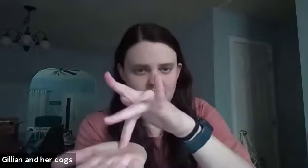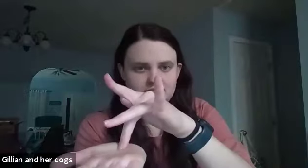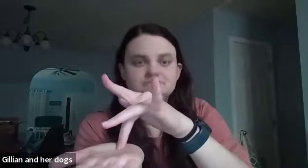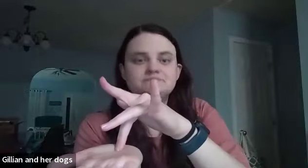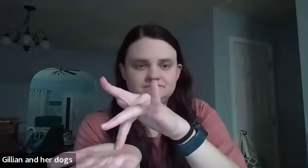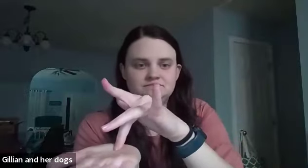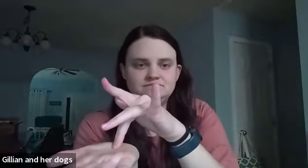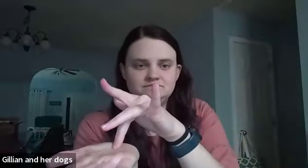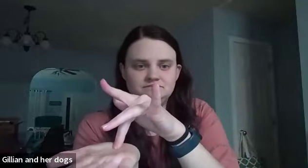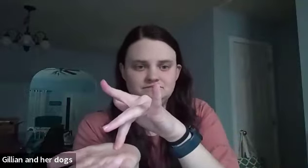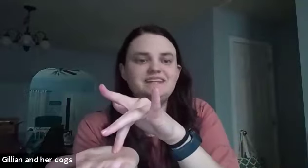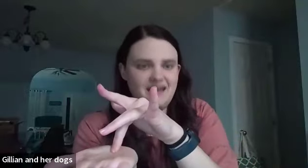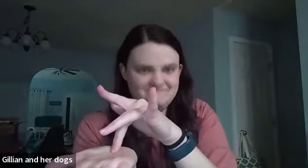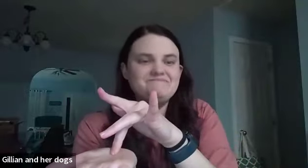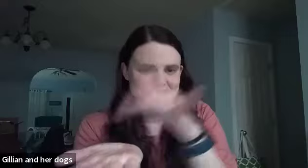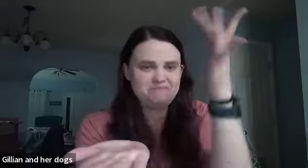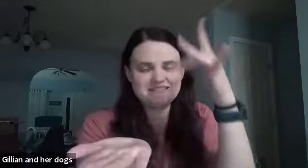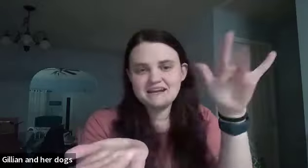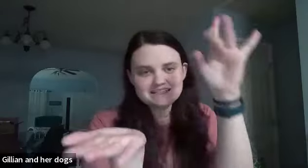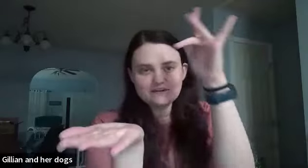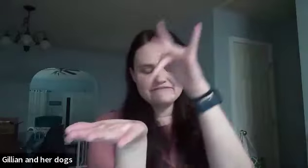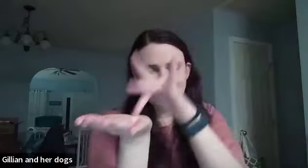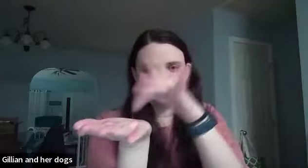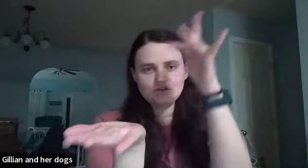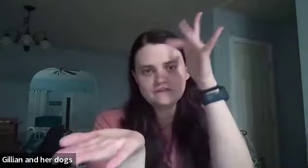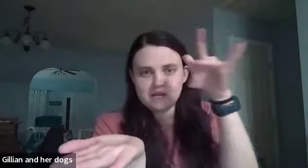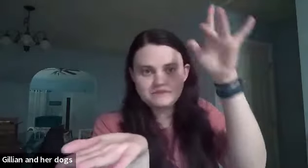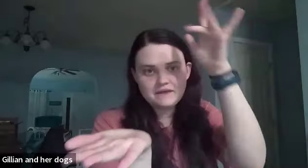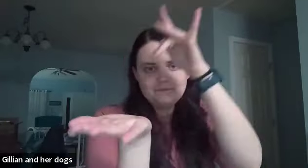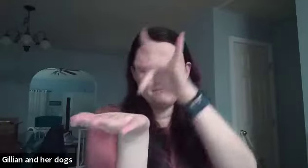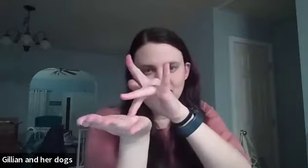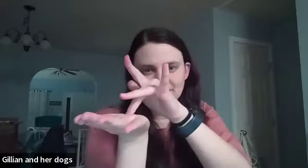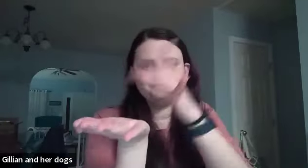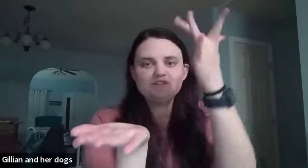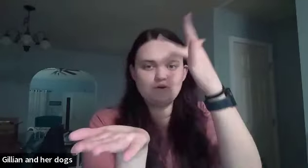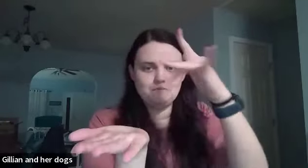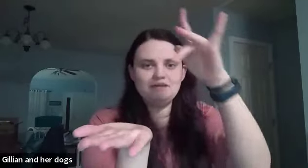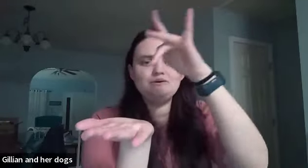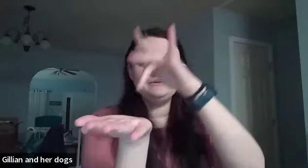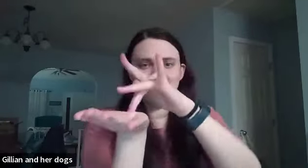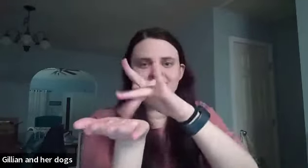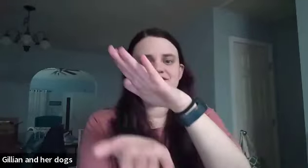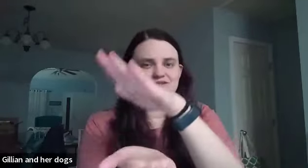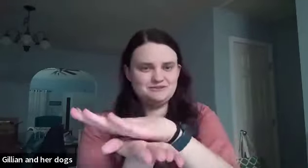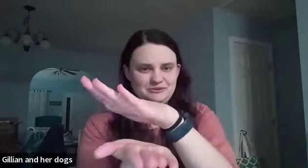middle. Yeah. Yep. It's got a nice little fancy little flair with it. Middle. So middle school.